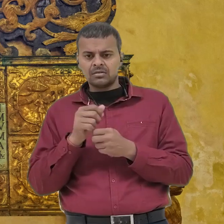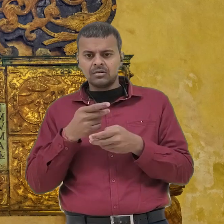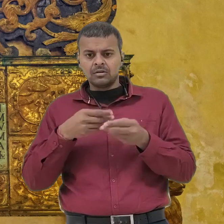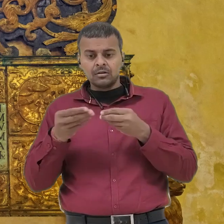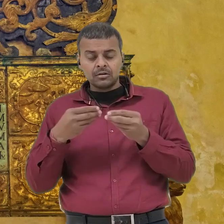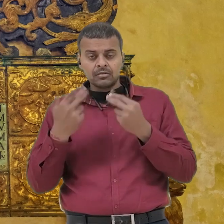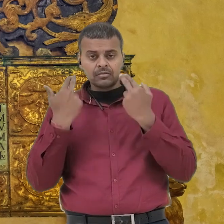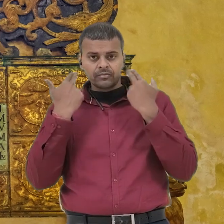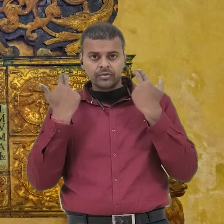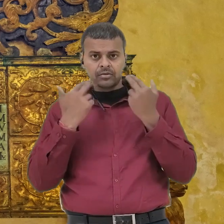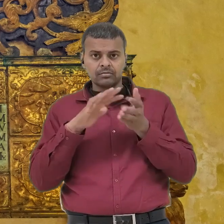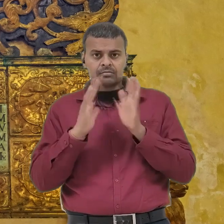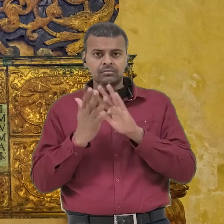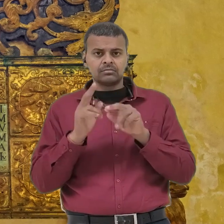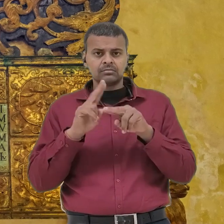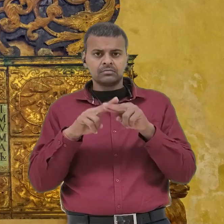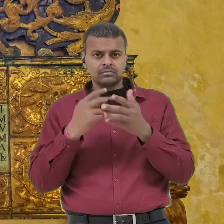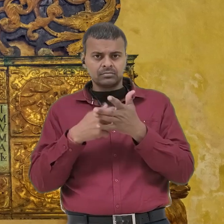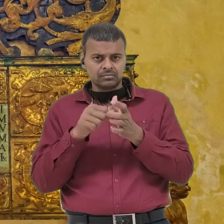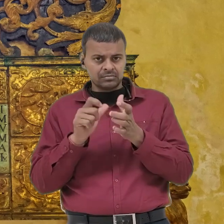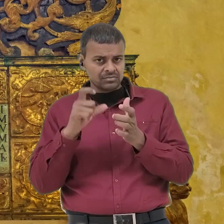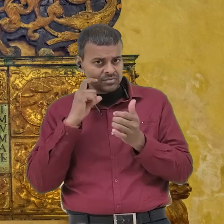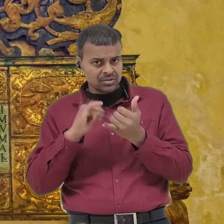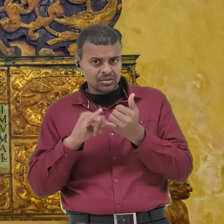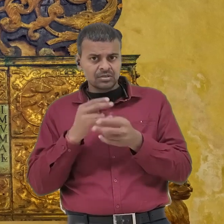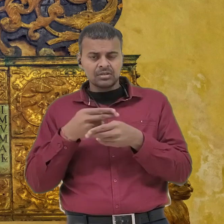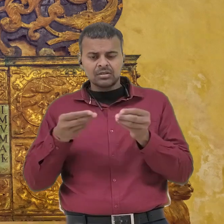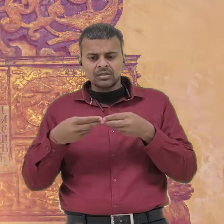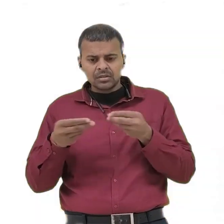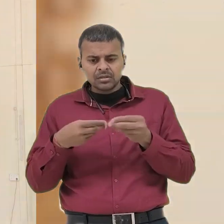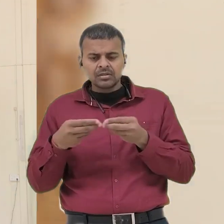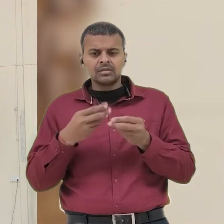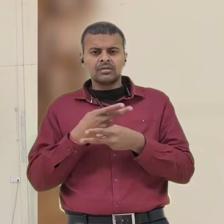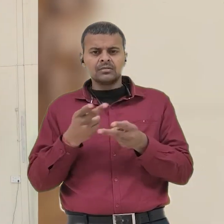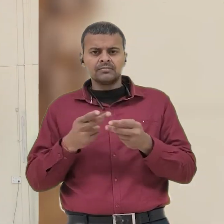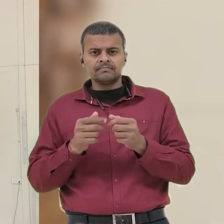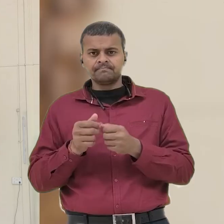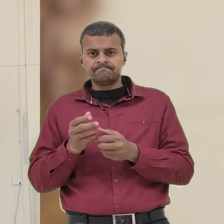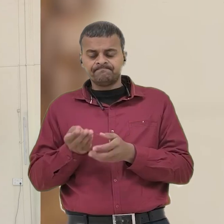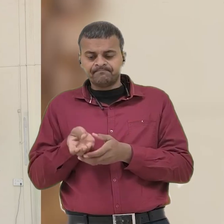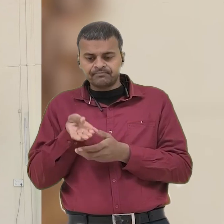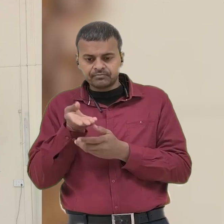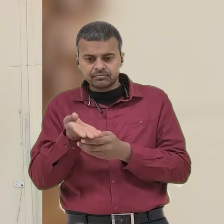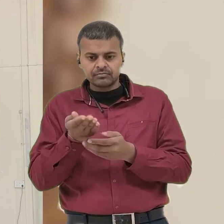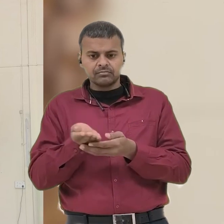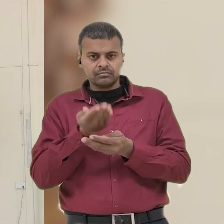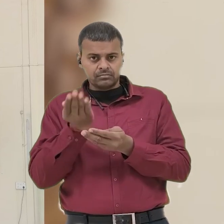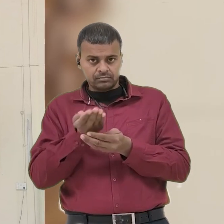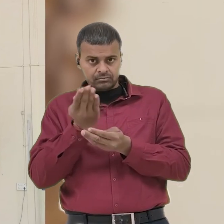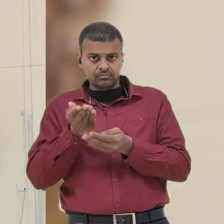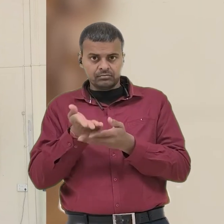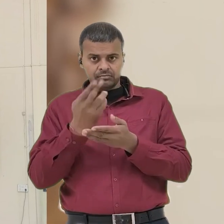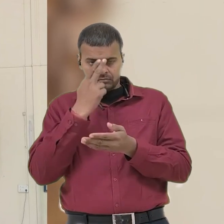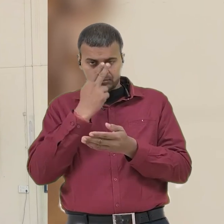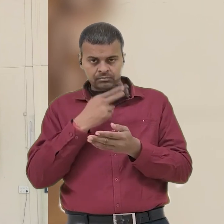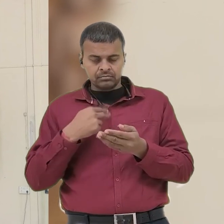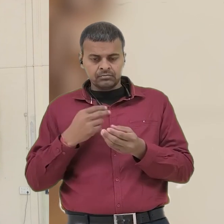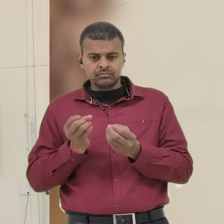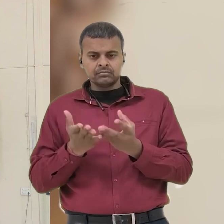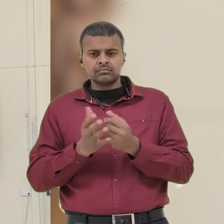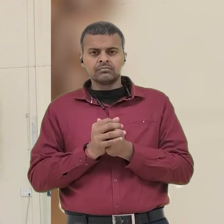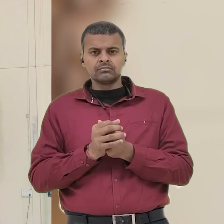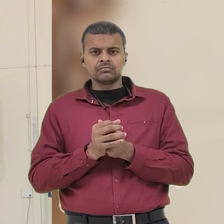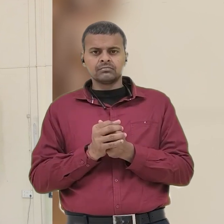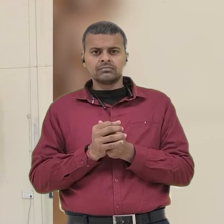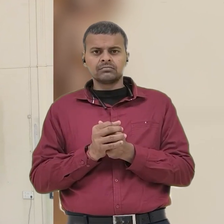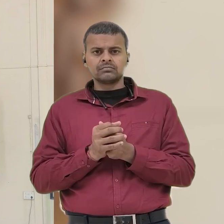was built. Out of gratitude, the Society of Jesus has dedicated this place to him. He died in